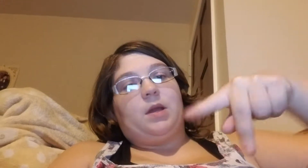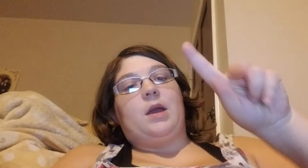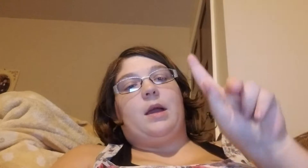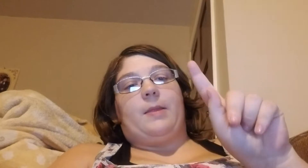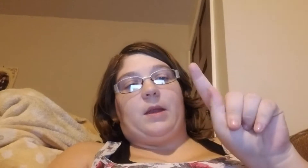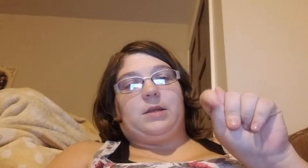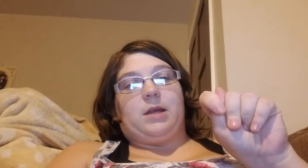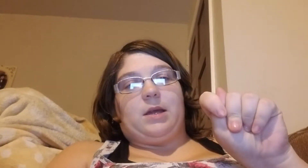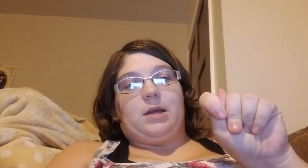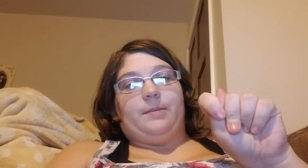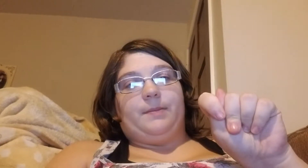And then T,